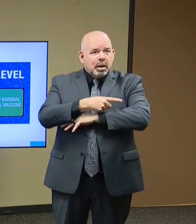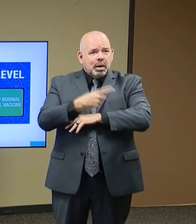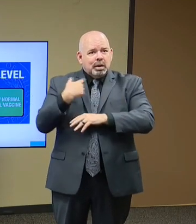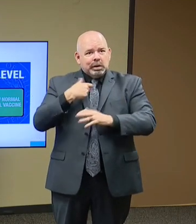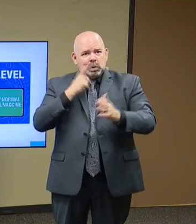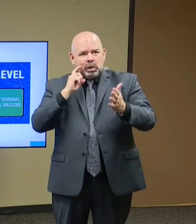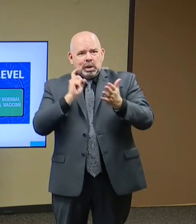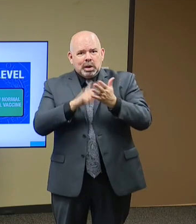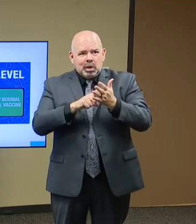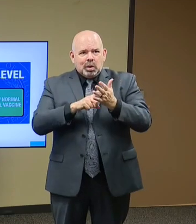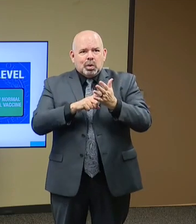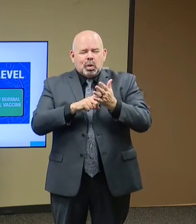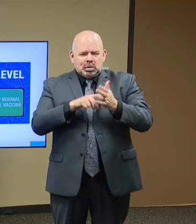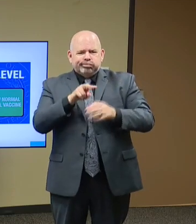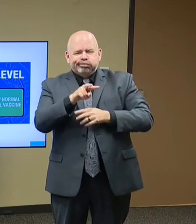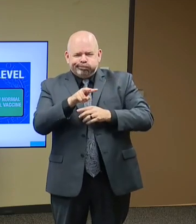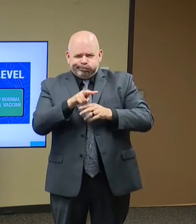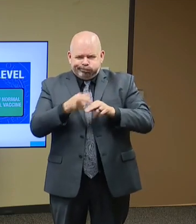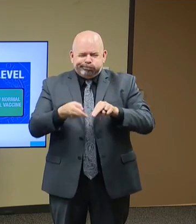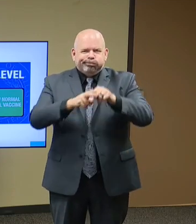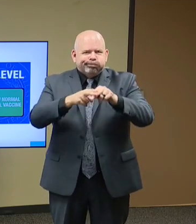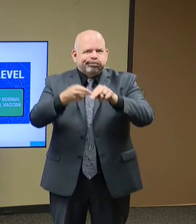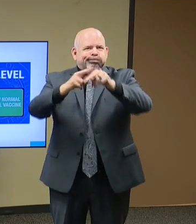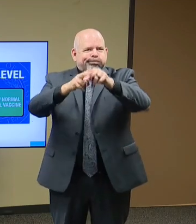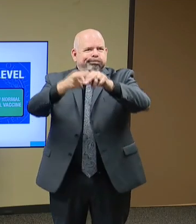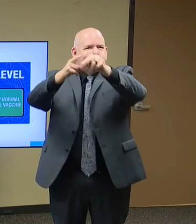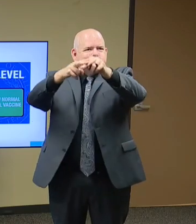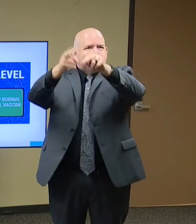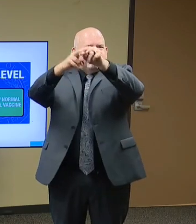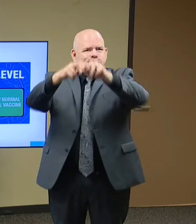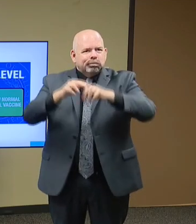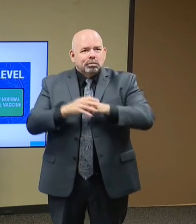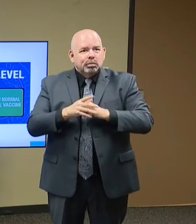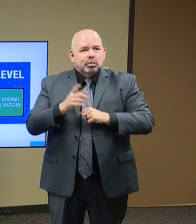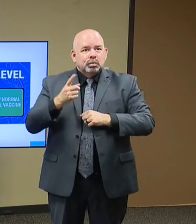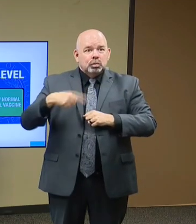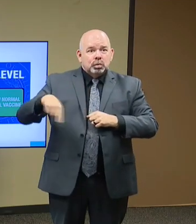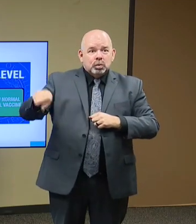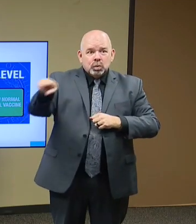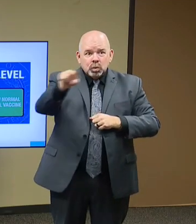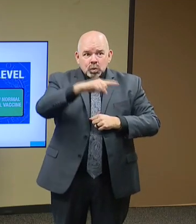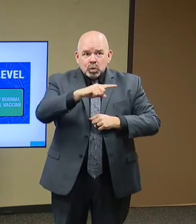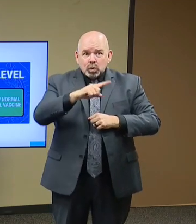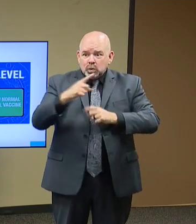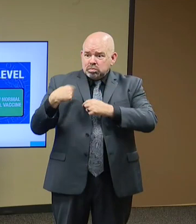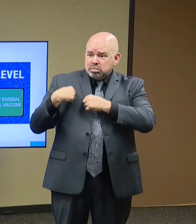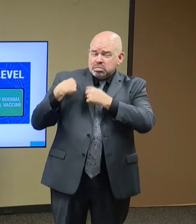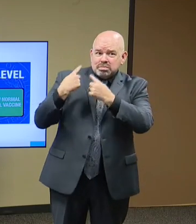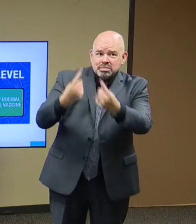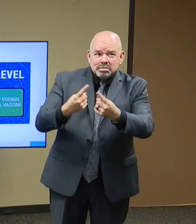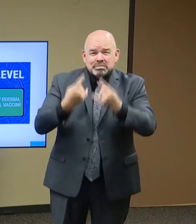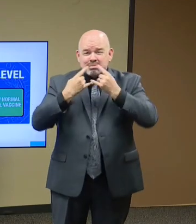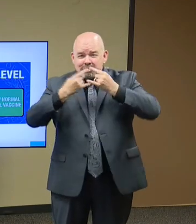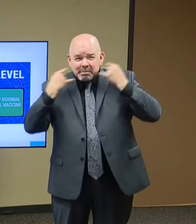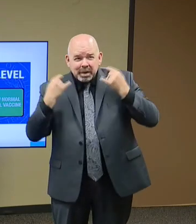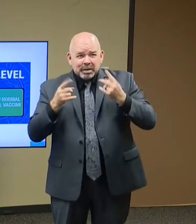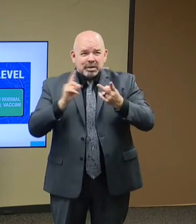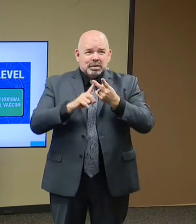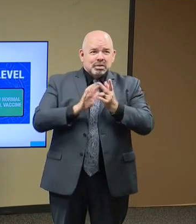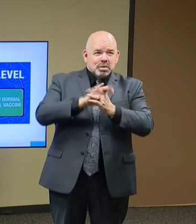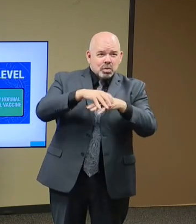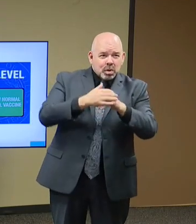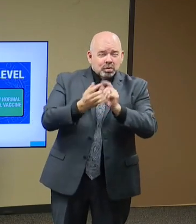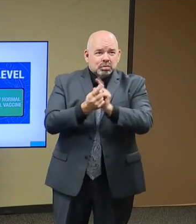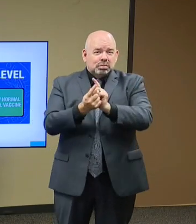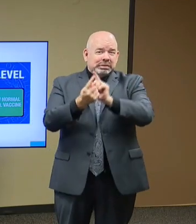great job, and what I mean is you, not me, but you did a great job on July 4th in wearing your